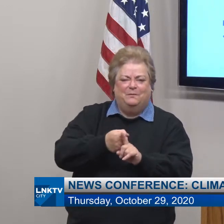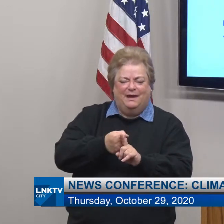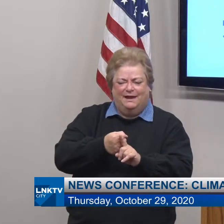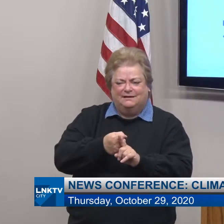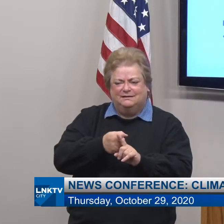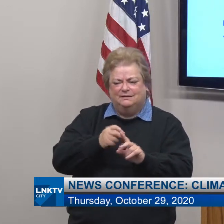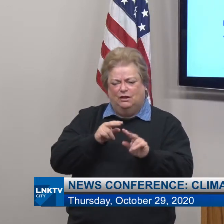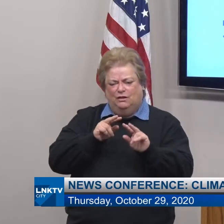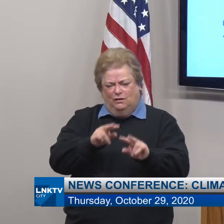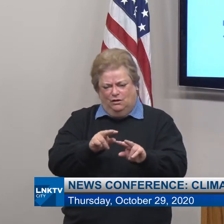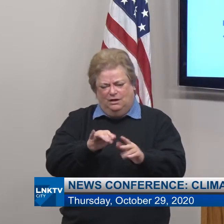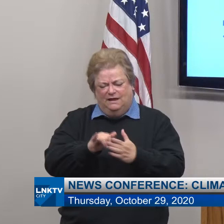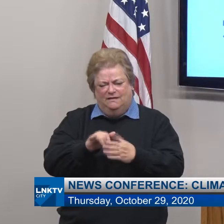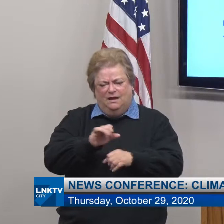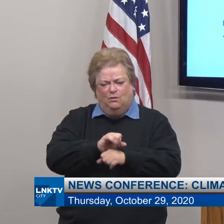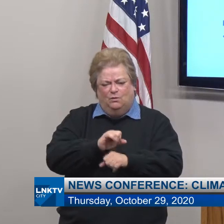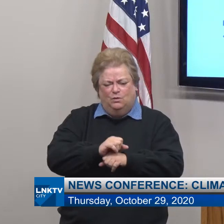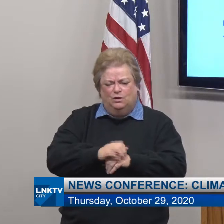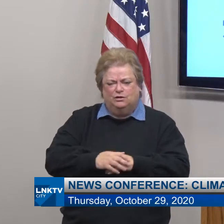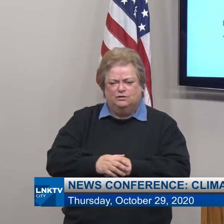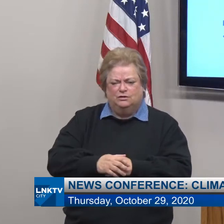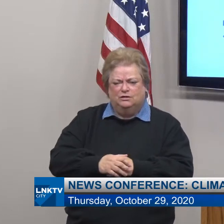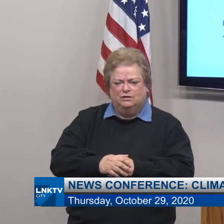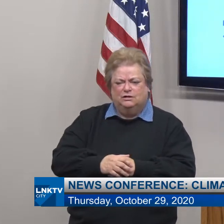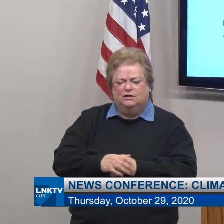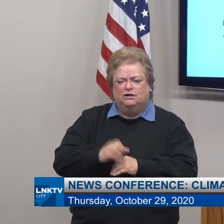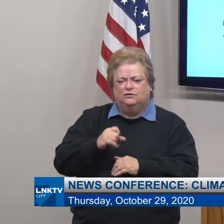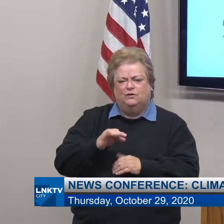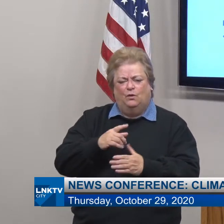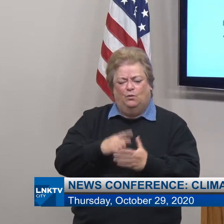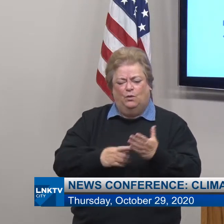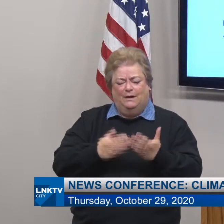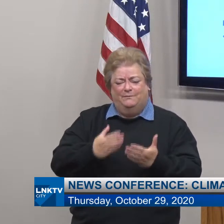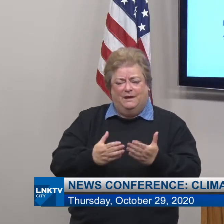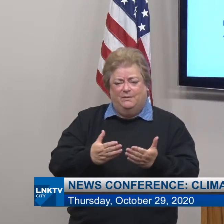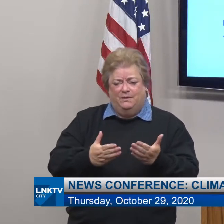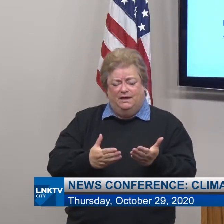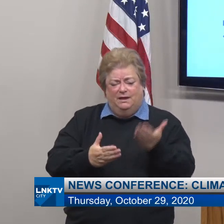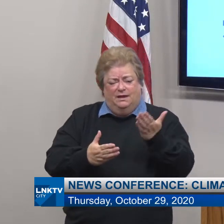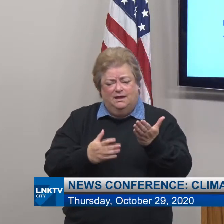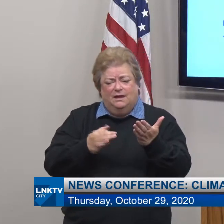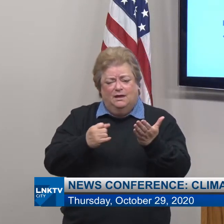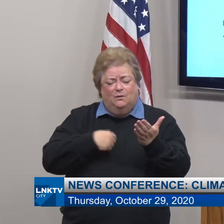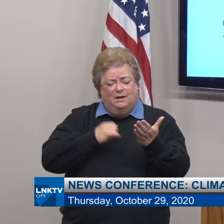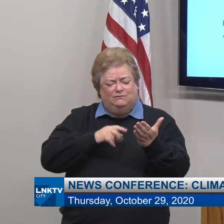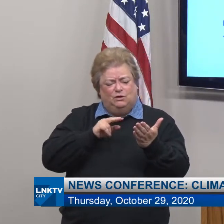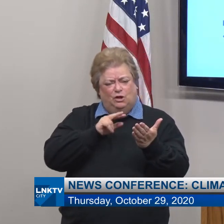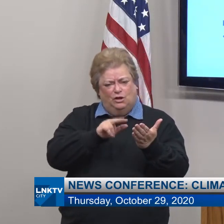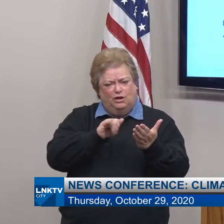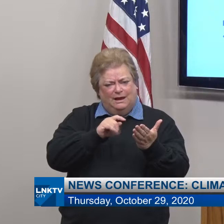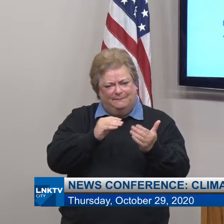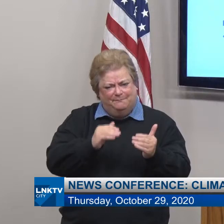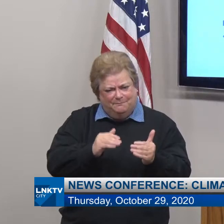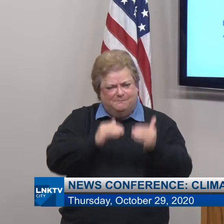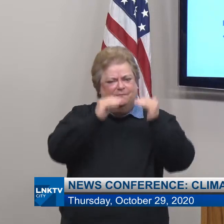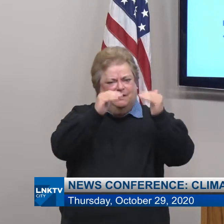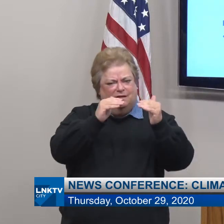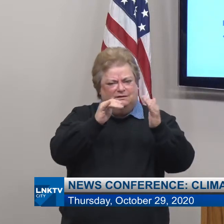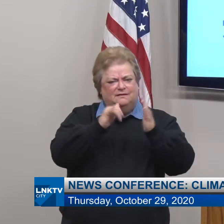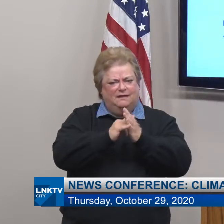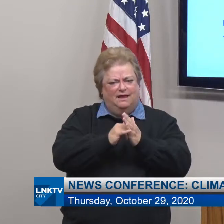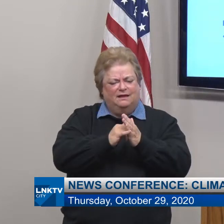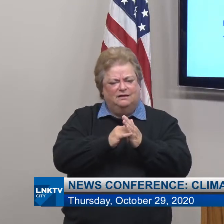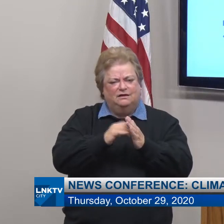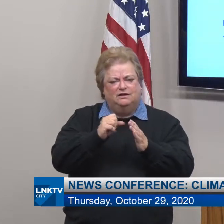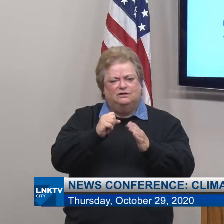know, levees that used to hold at a certain height may need to be built to higher levels in the future based